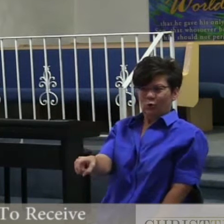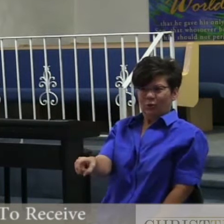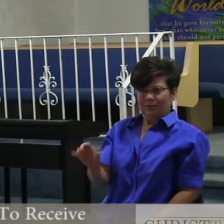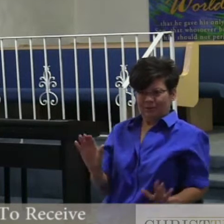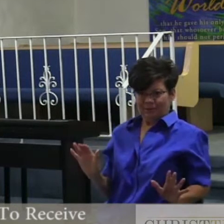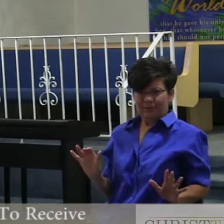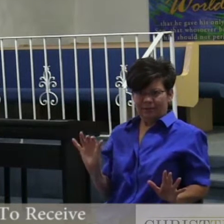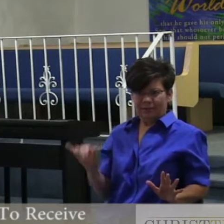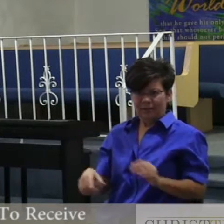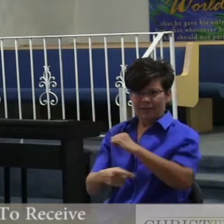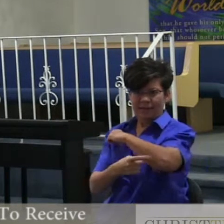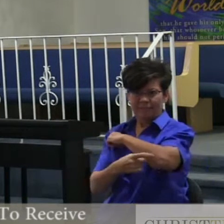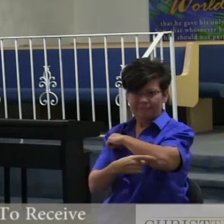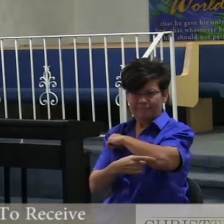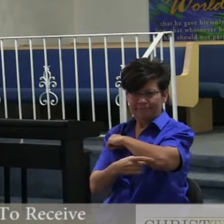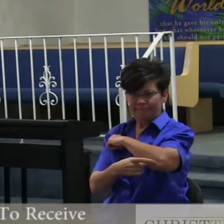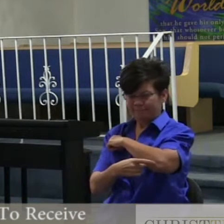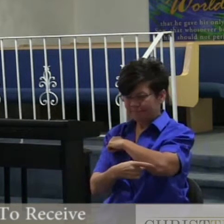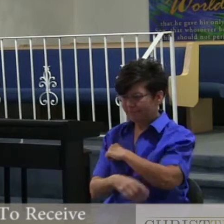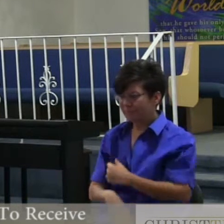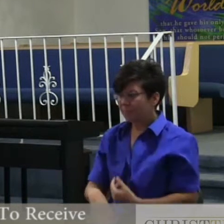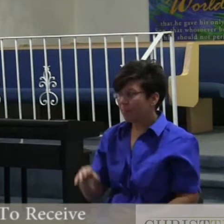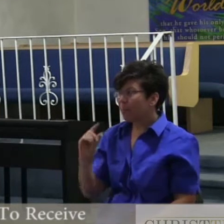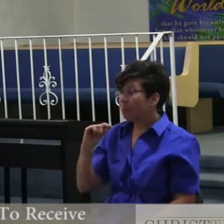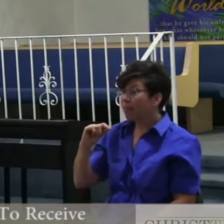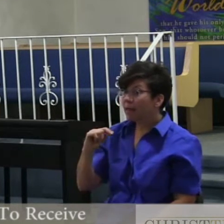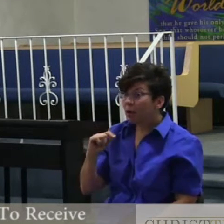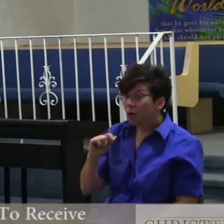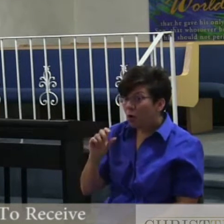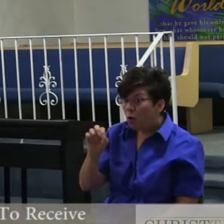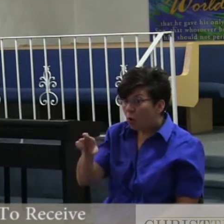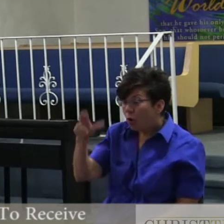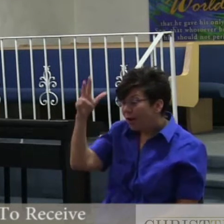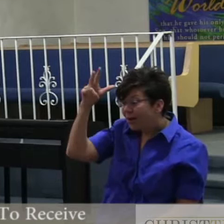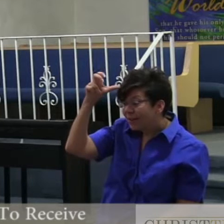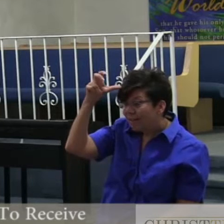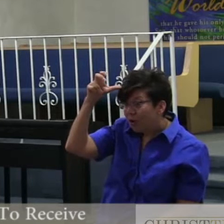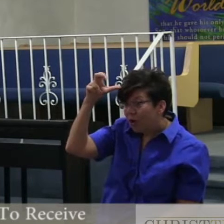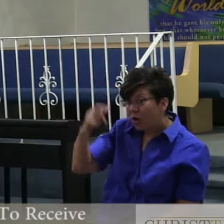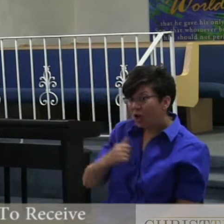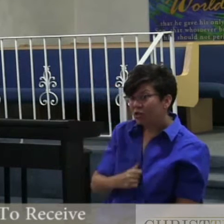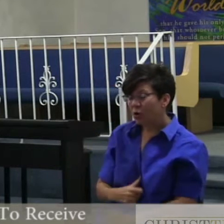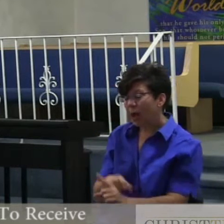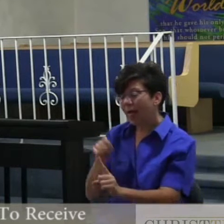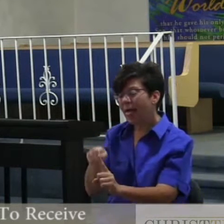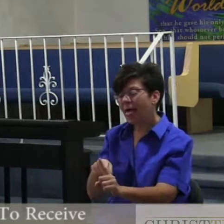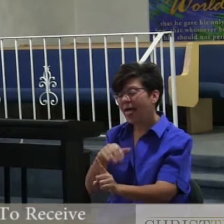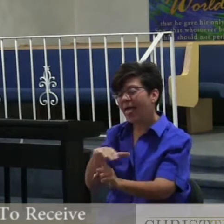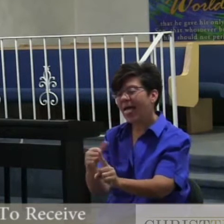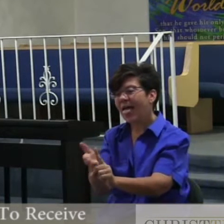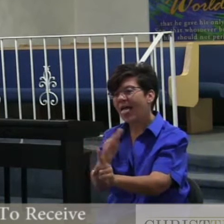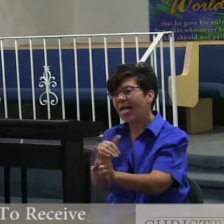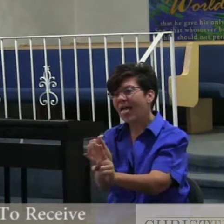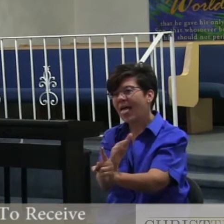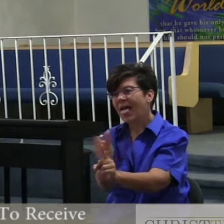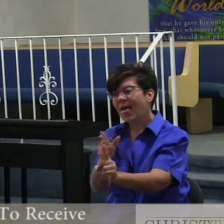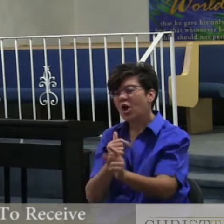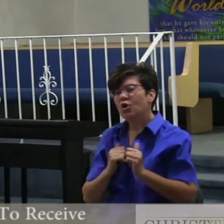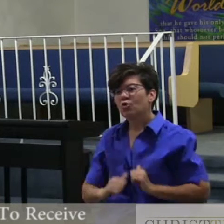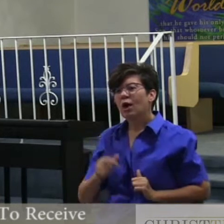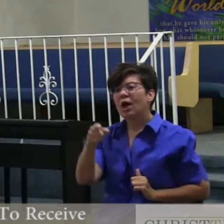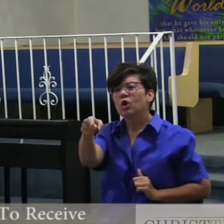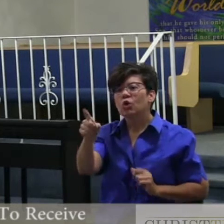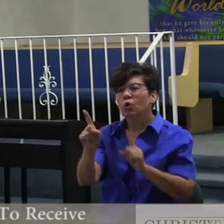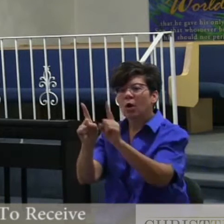from. Or the devil will try to do something to you to cause you to walk away from